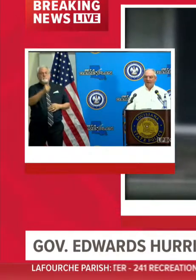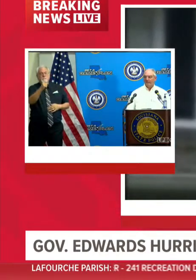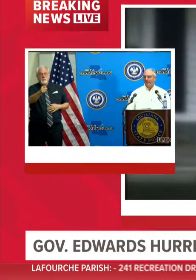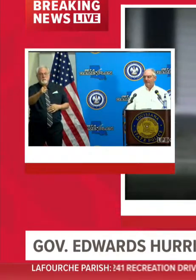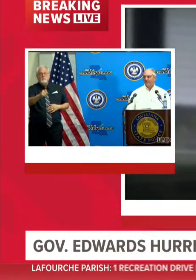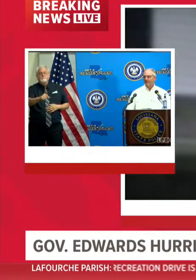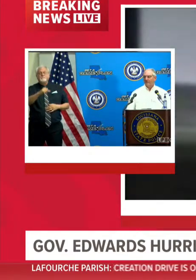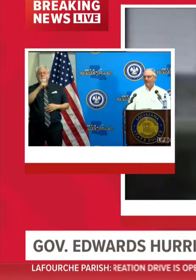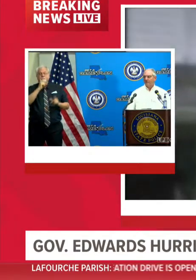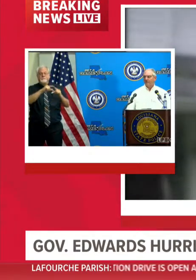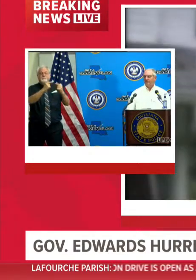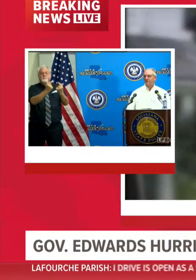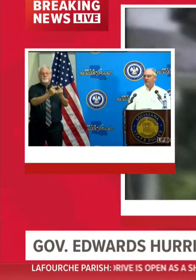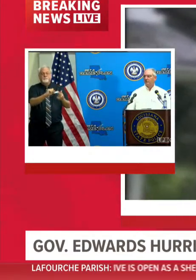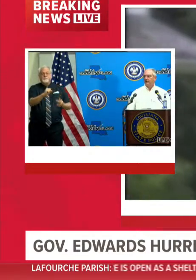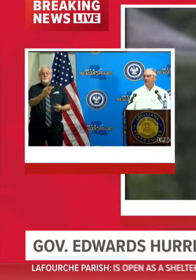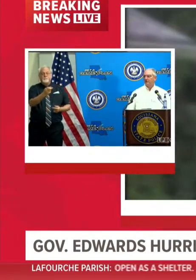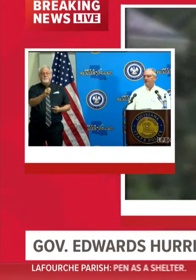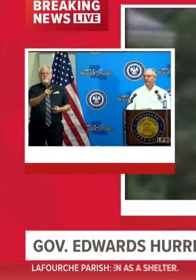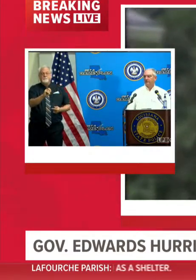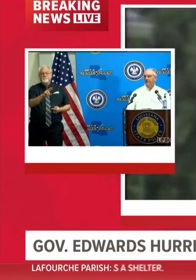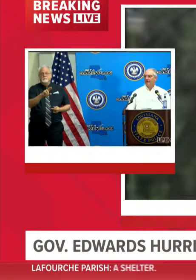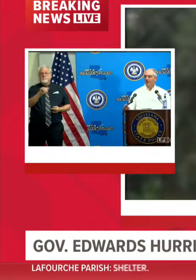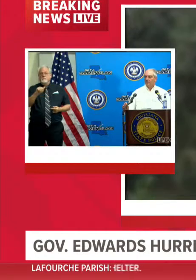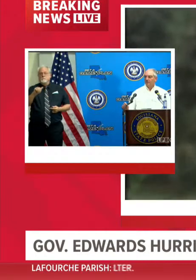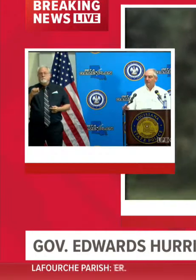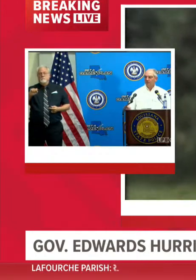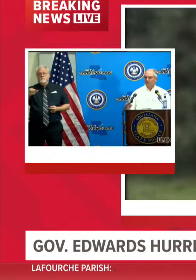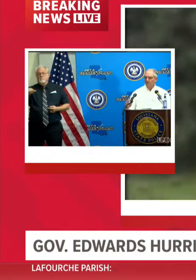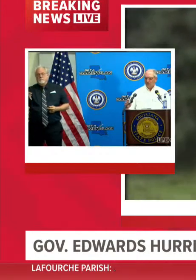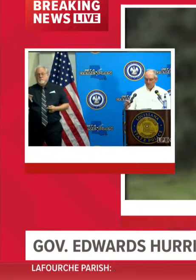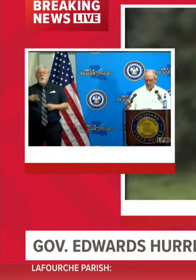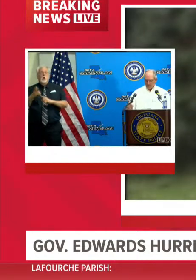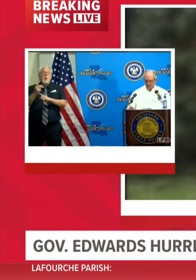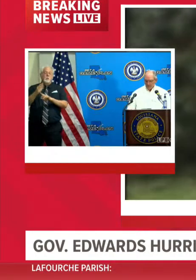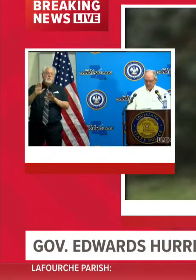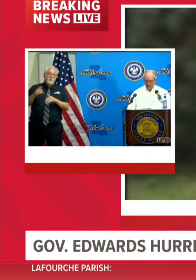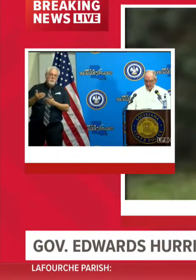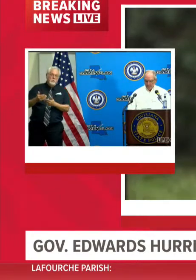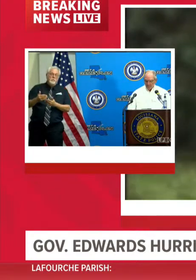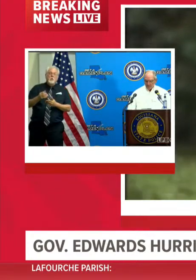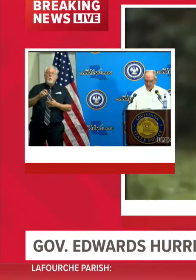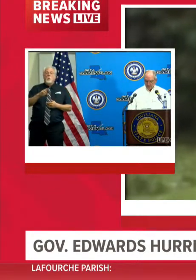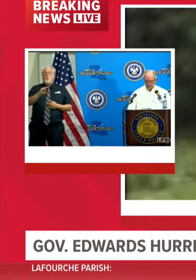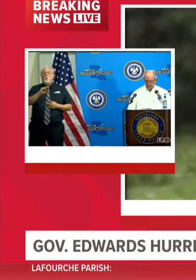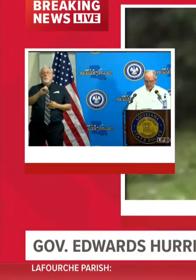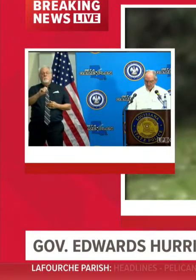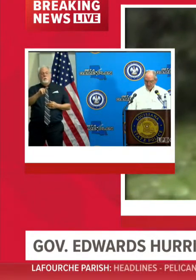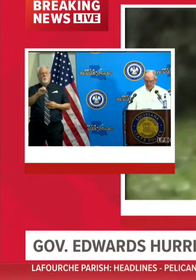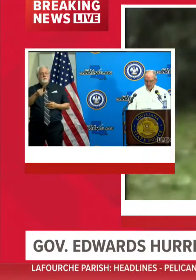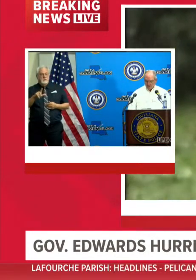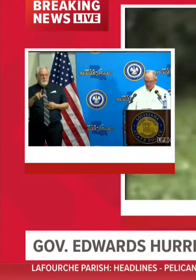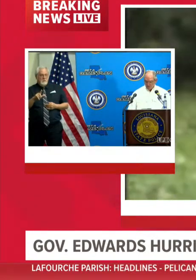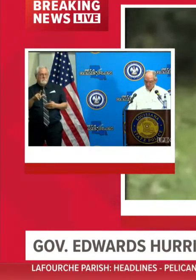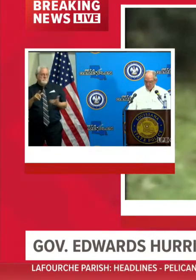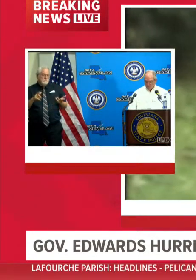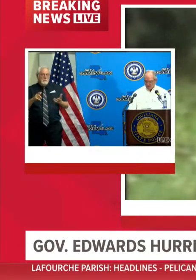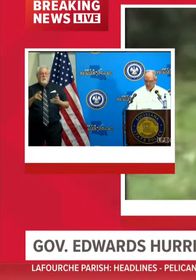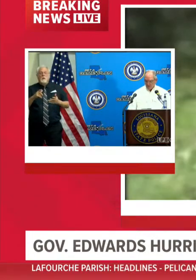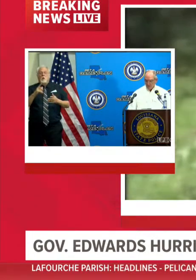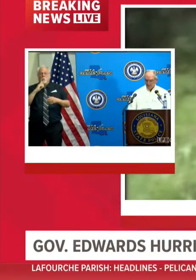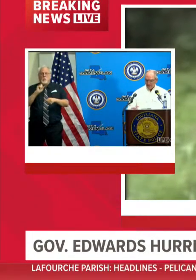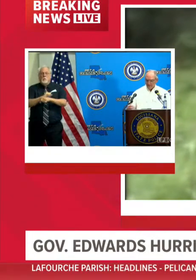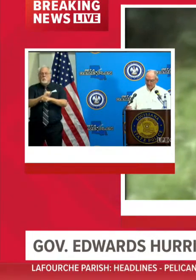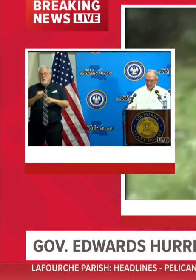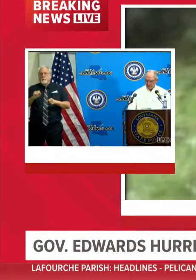a non-congregate shelter just as soon as possible, a hotel room or a motel room. And that's what we're going to be